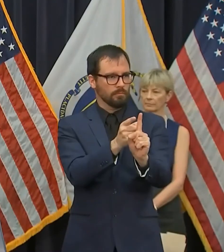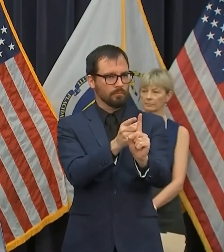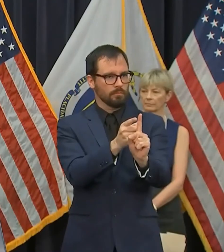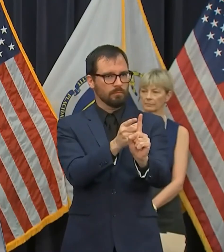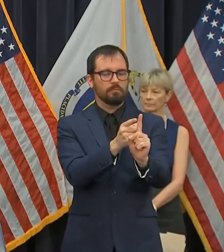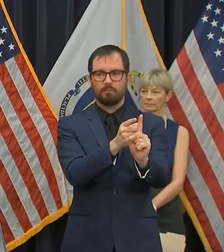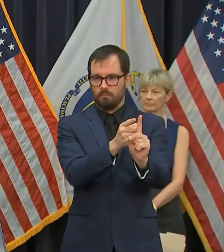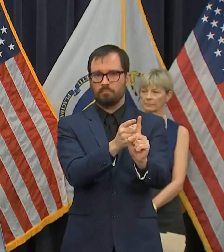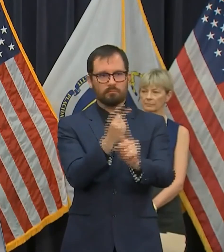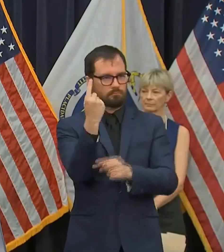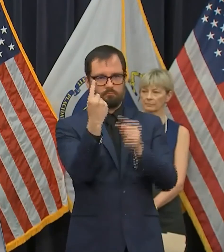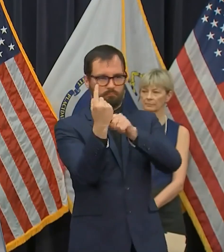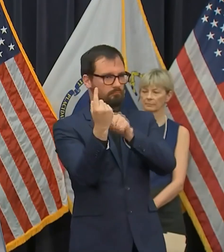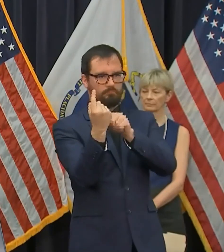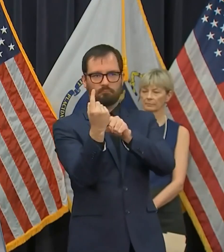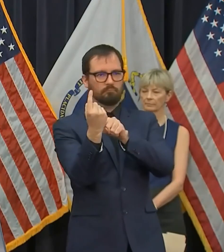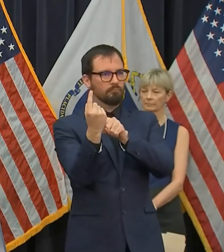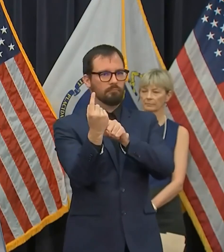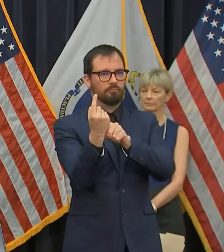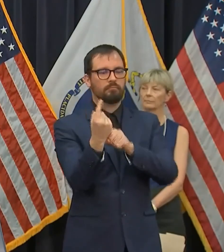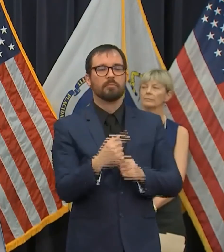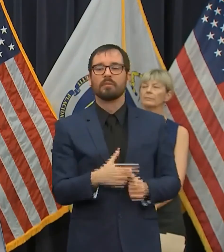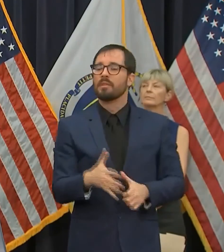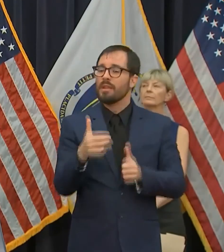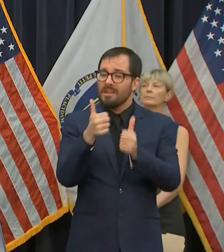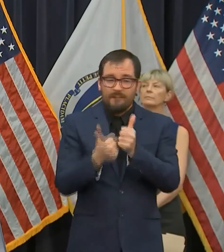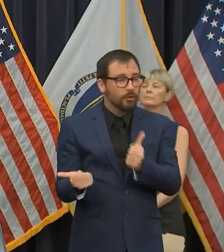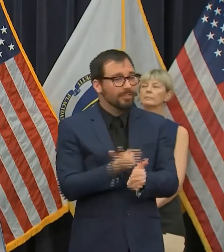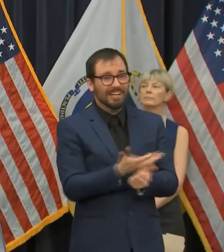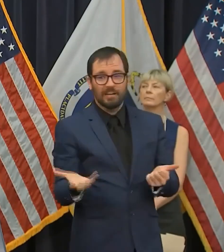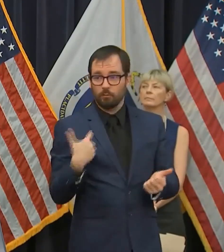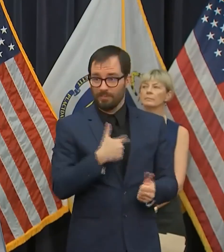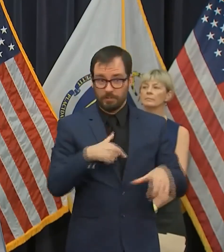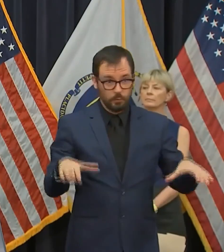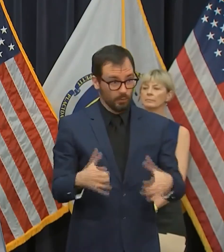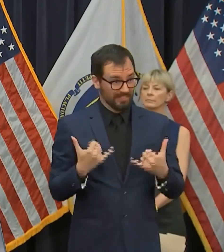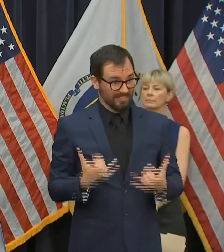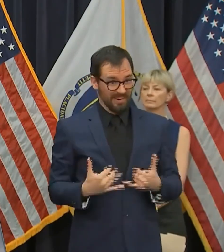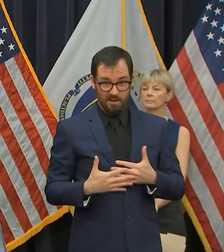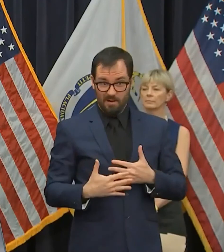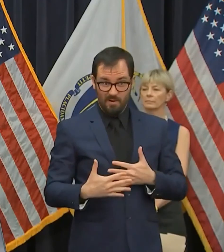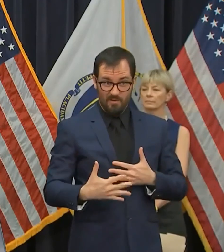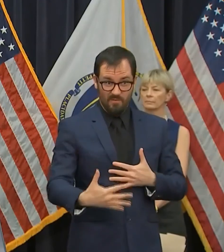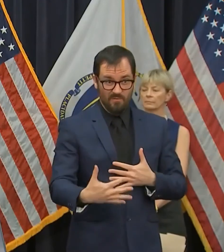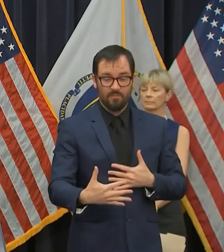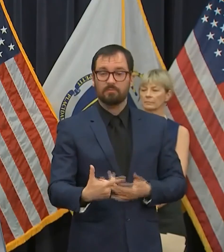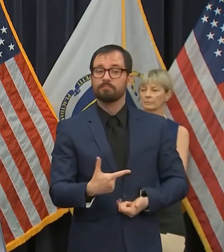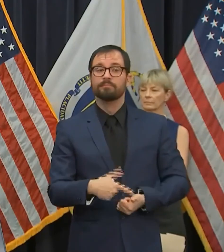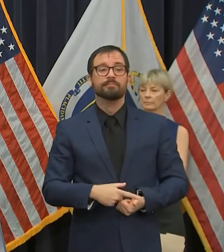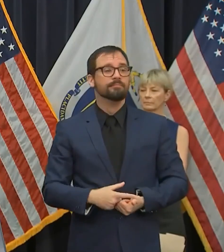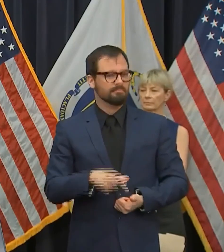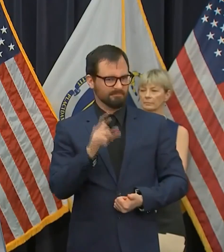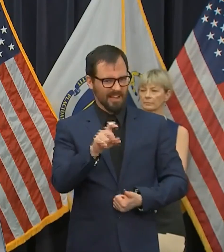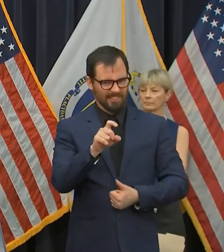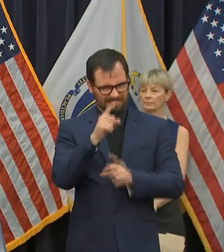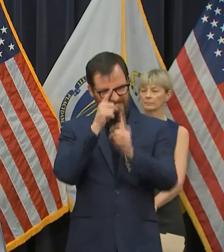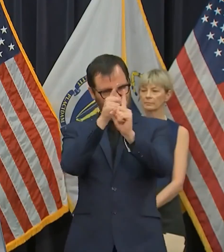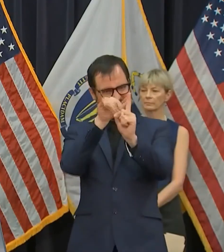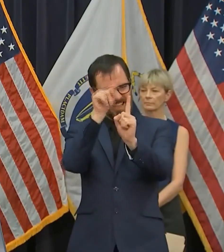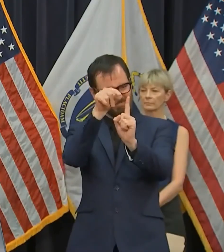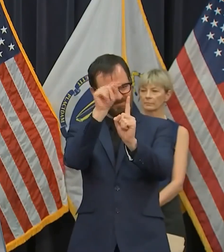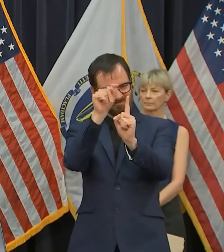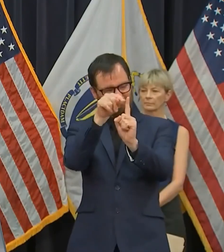distance has purpose. Our first responders and emergency medical personnel, those who are essential to